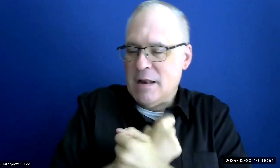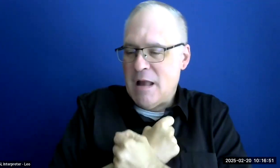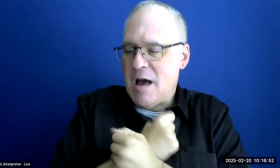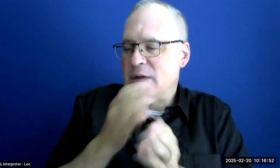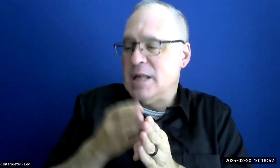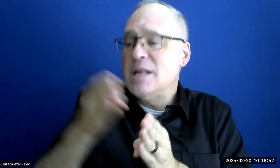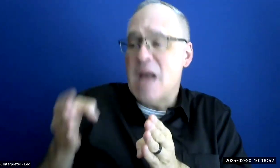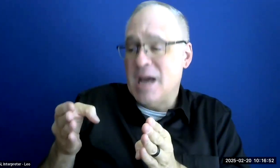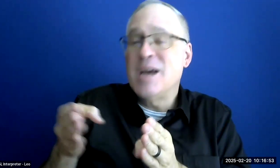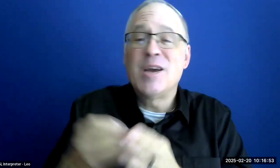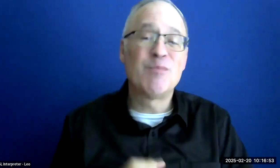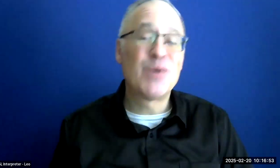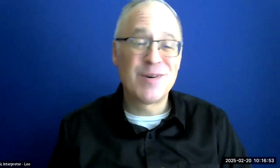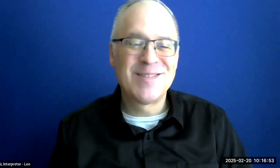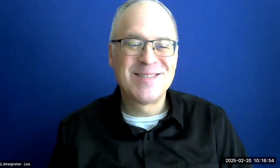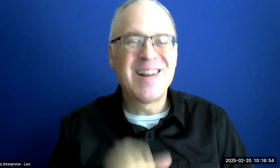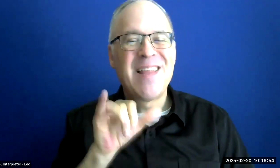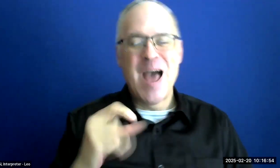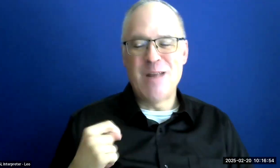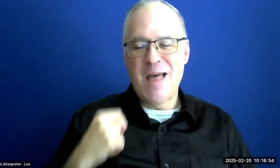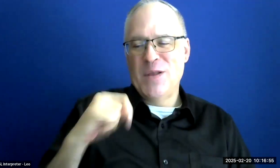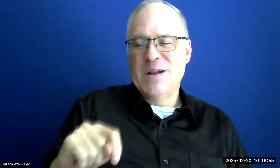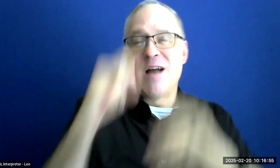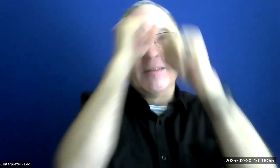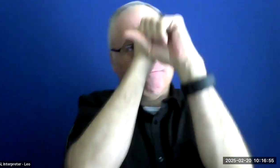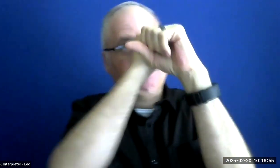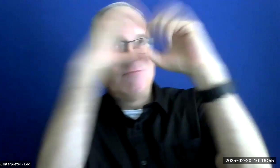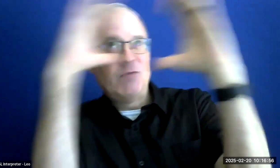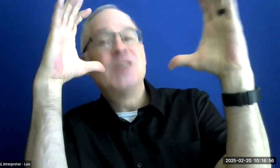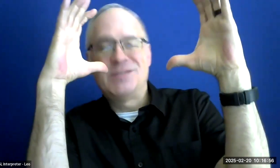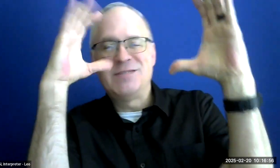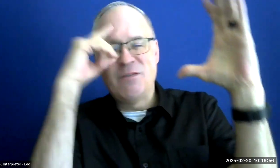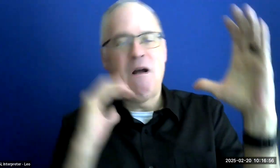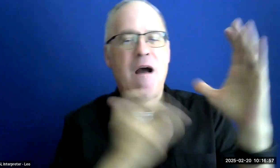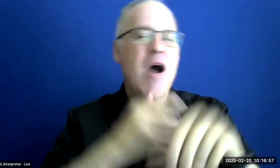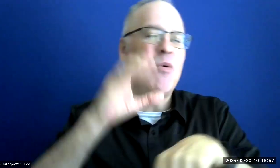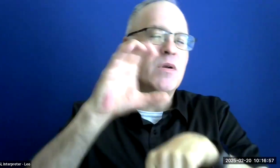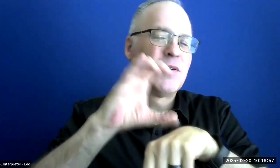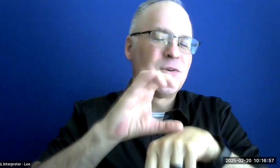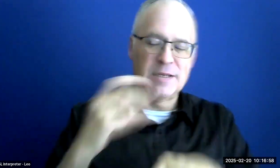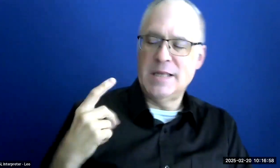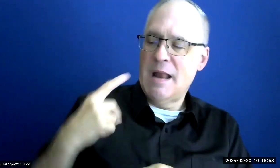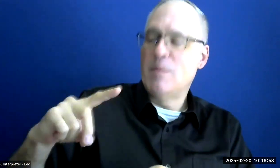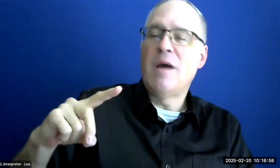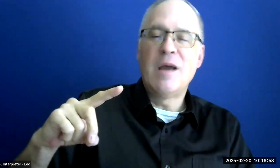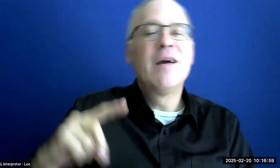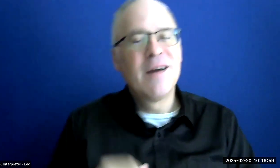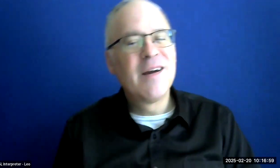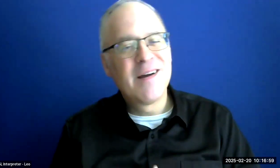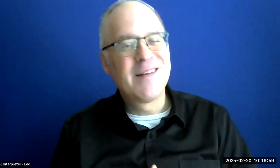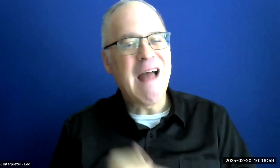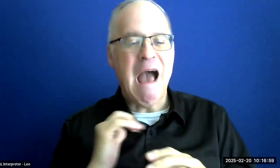This is a theological vision of what God is calling us to be as a church, how God is calling us to live into